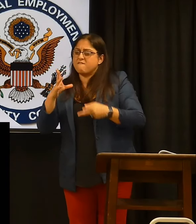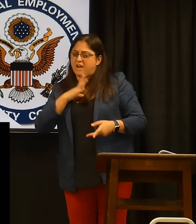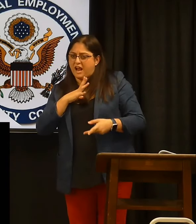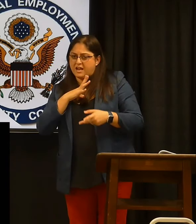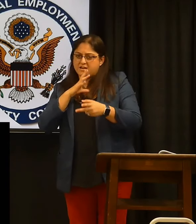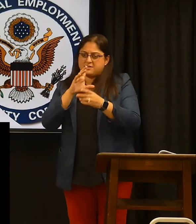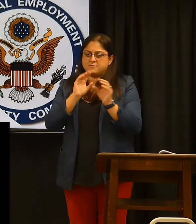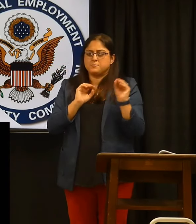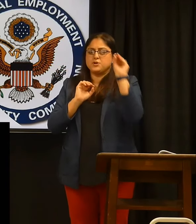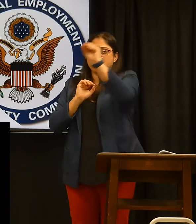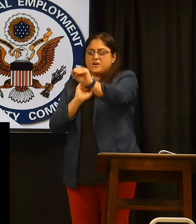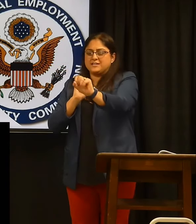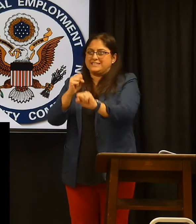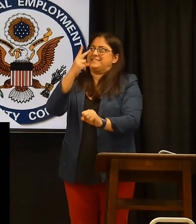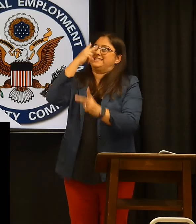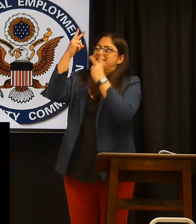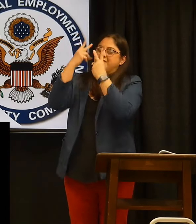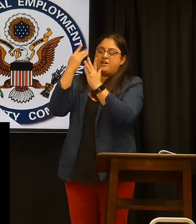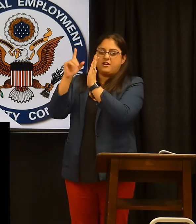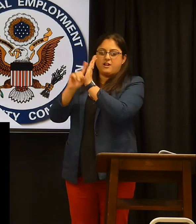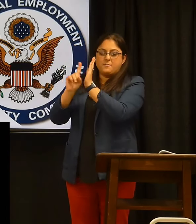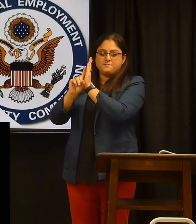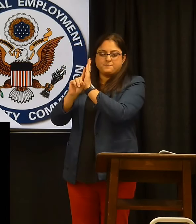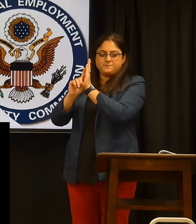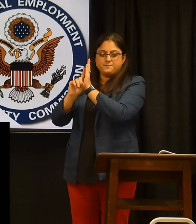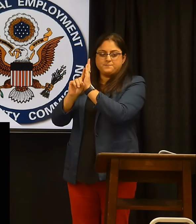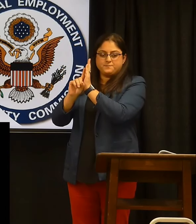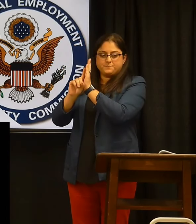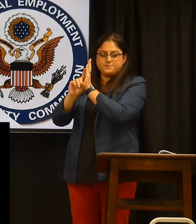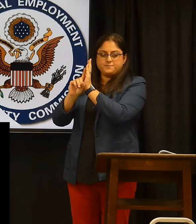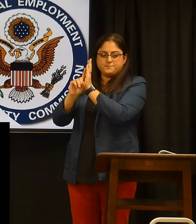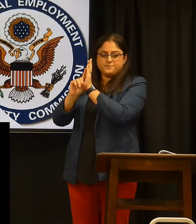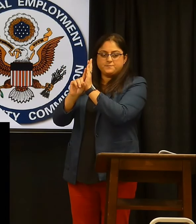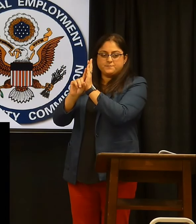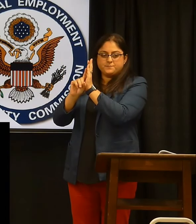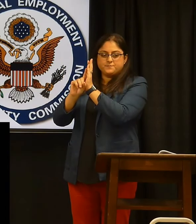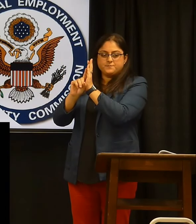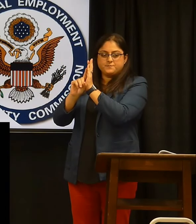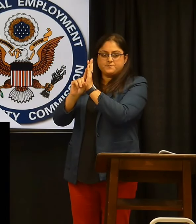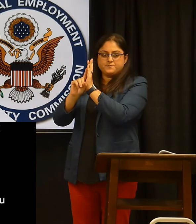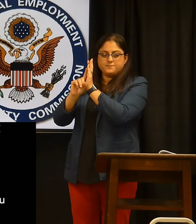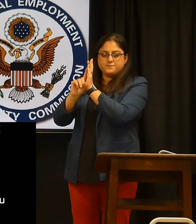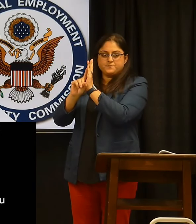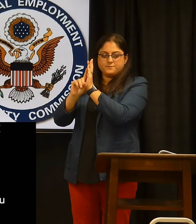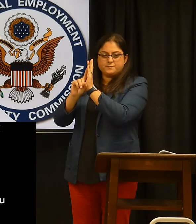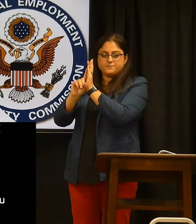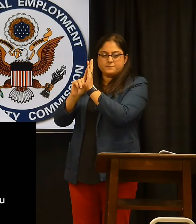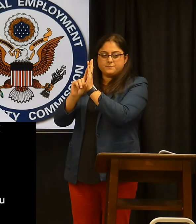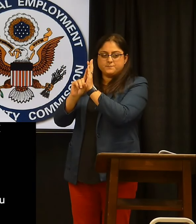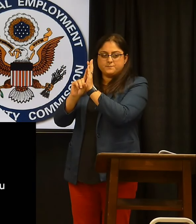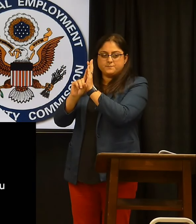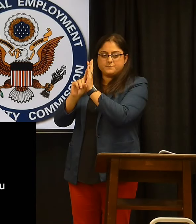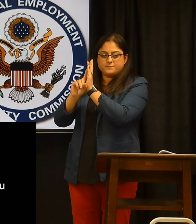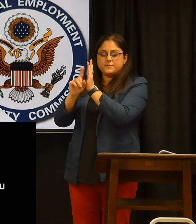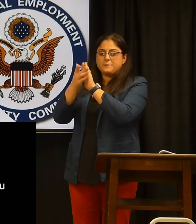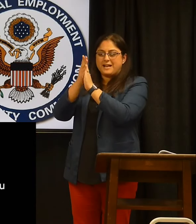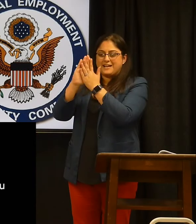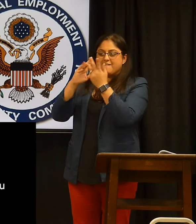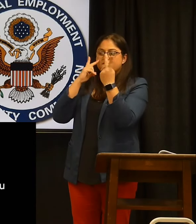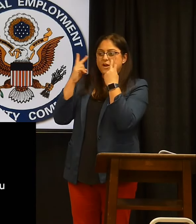you can ask to move to a different cubicle that might have a visual alarm, so that